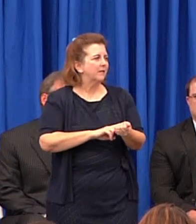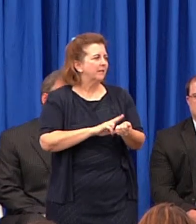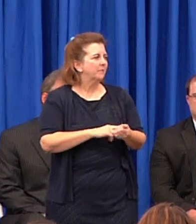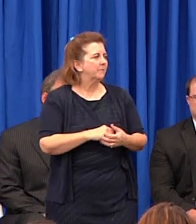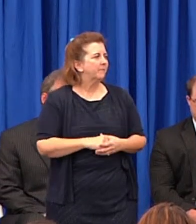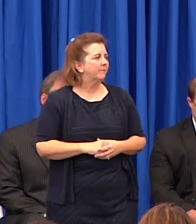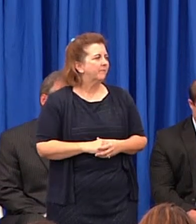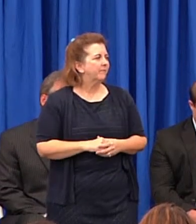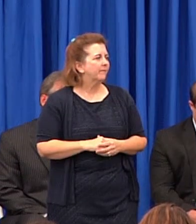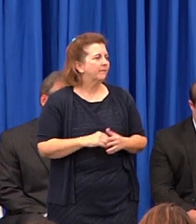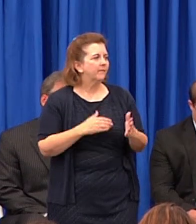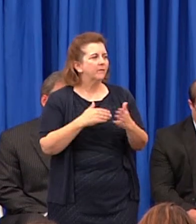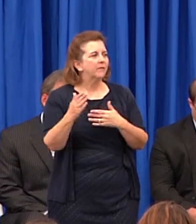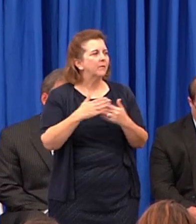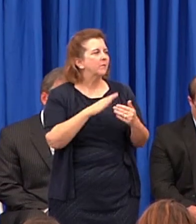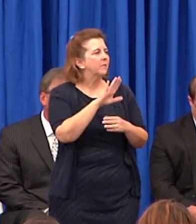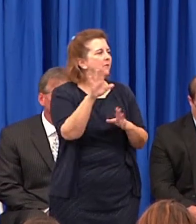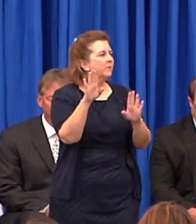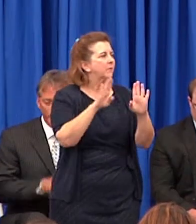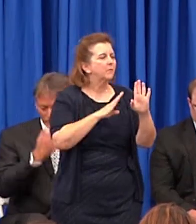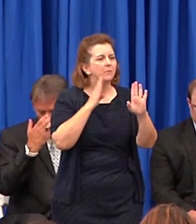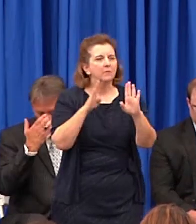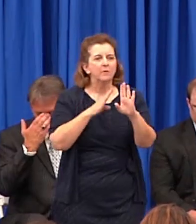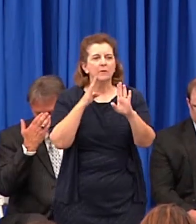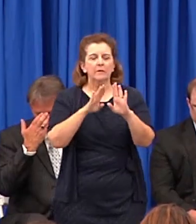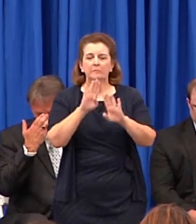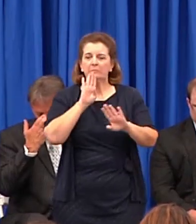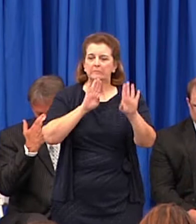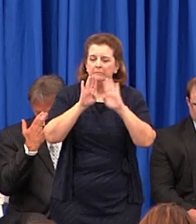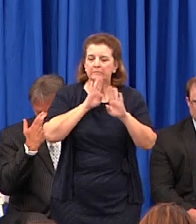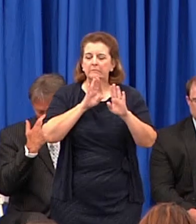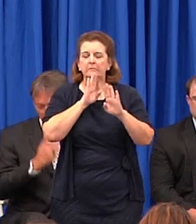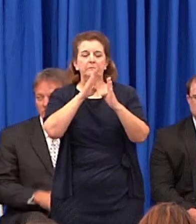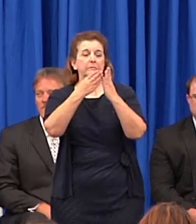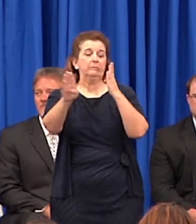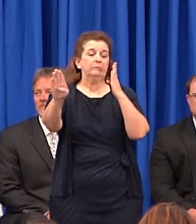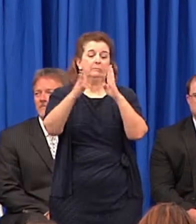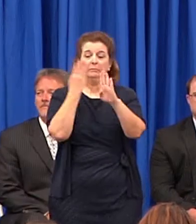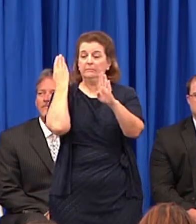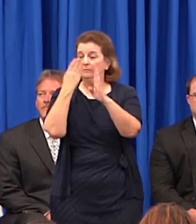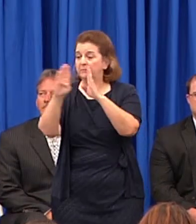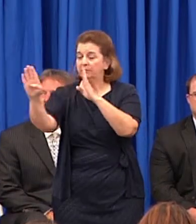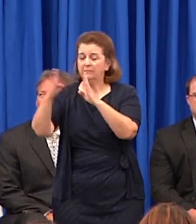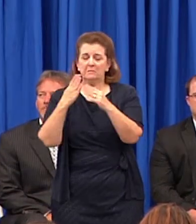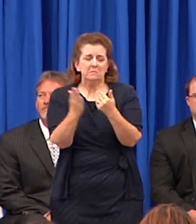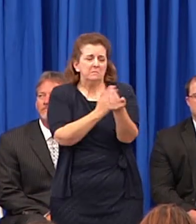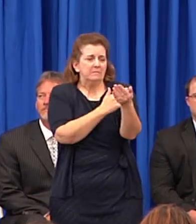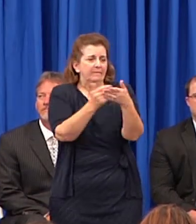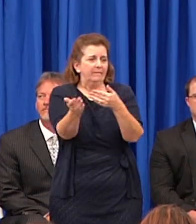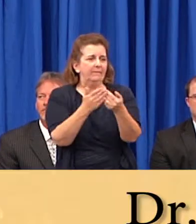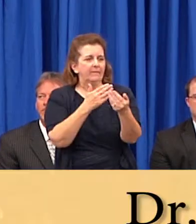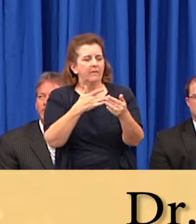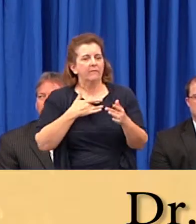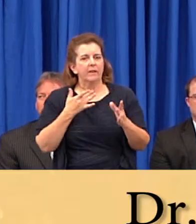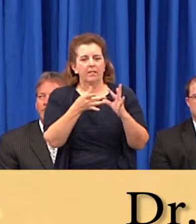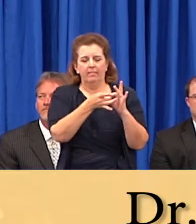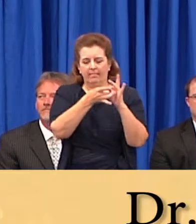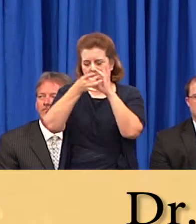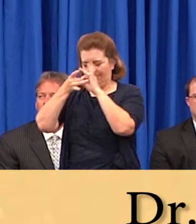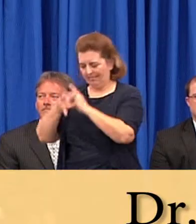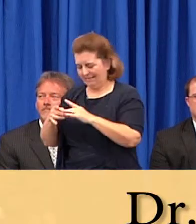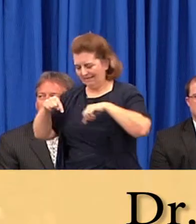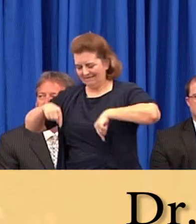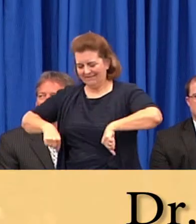So no matter what kind of door or how many doors you enter and exit in your nursing career, you're always connected back to us here in